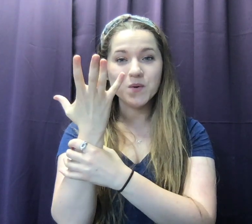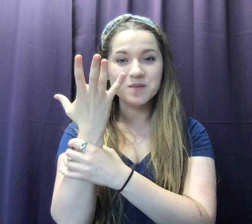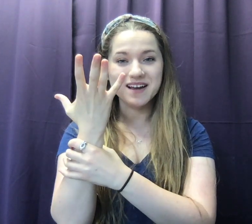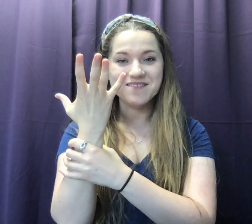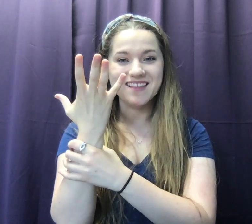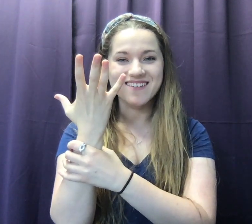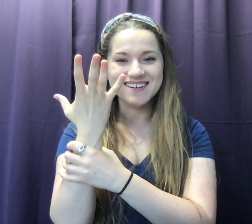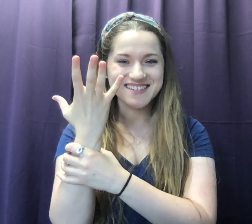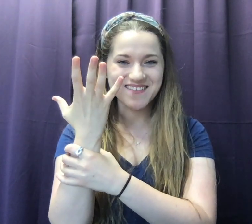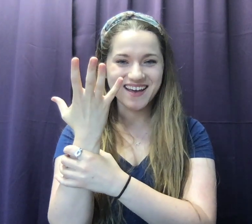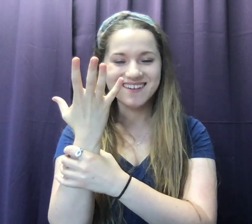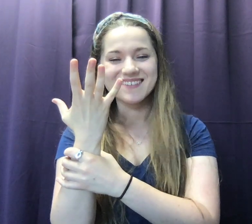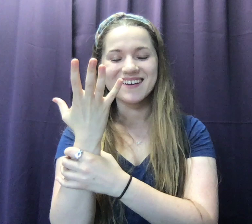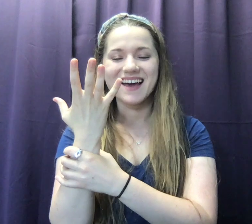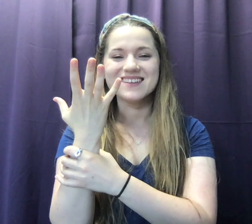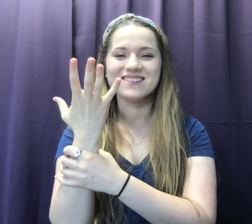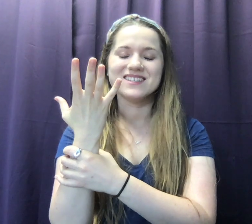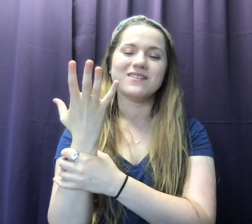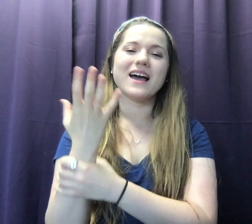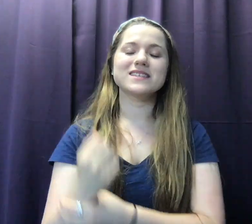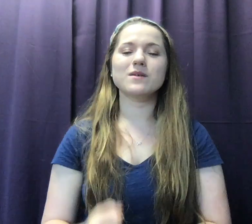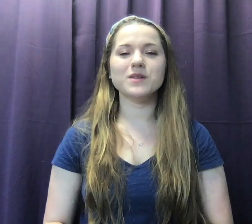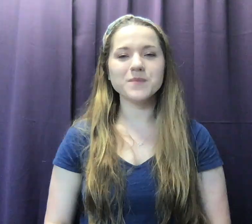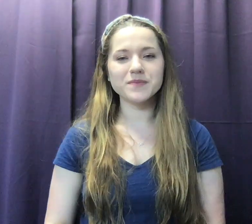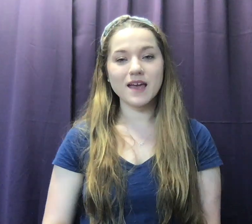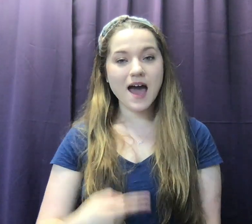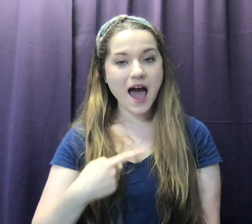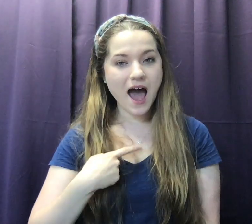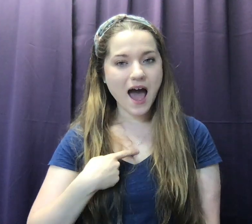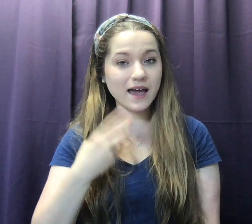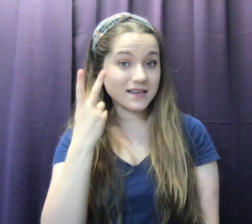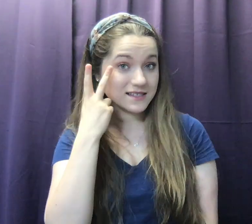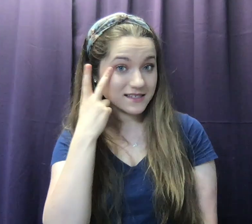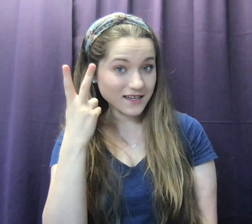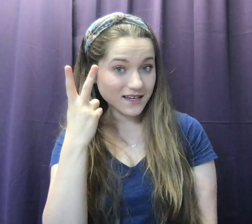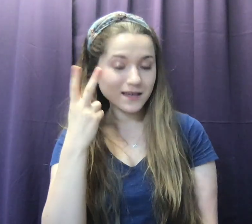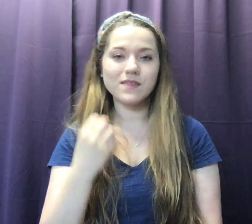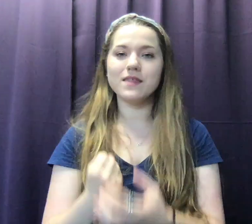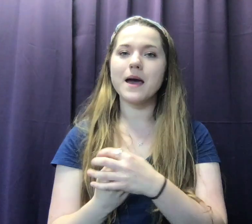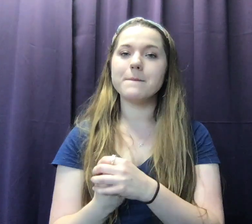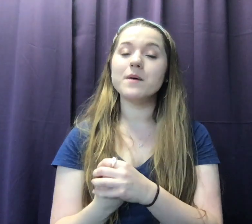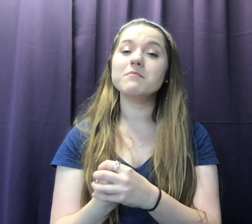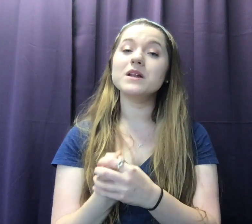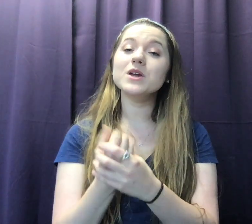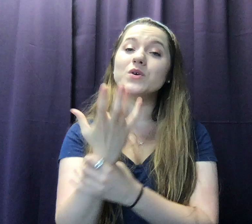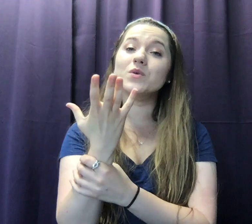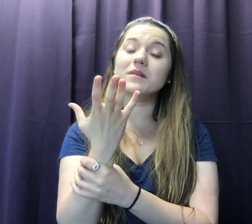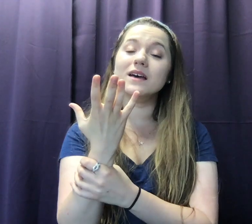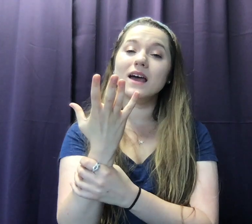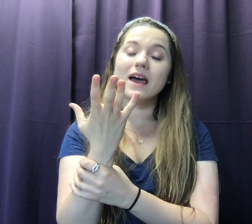Bloom, like a flower is coming out, okay? So let's do I see them bloom. I see them bloom. And the